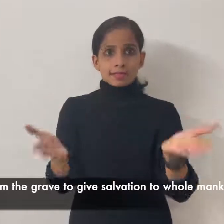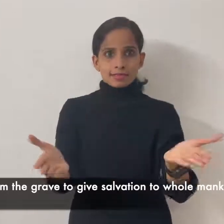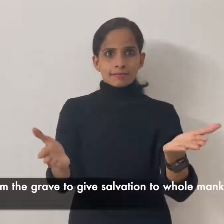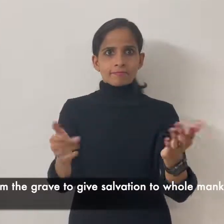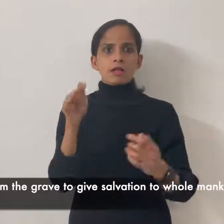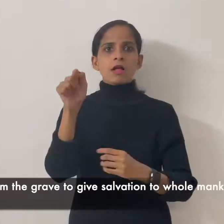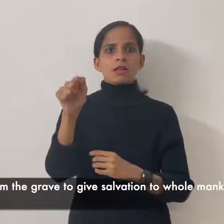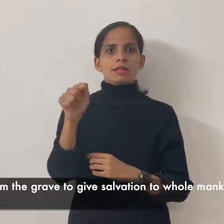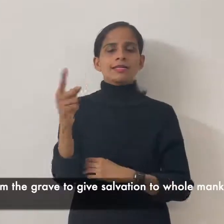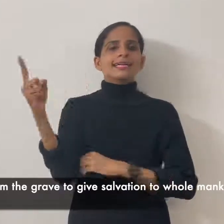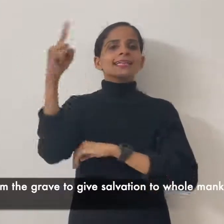mankind.